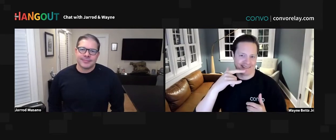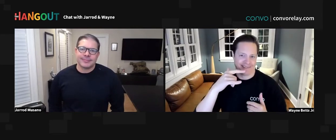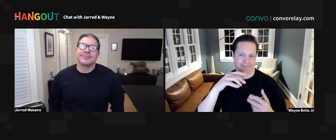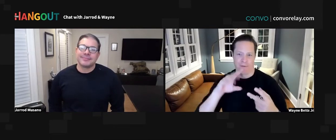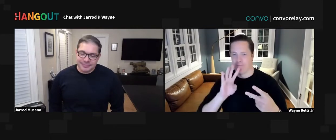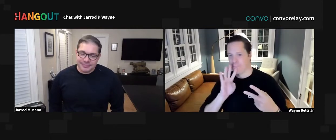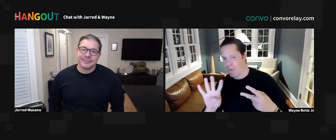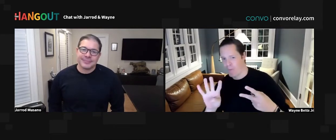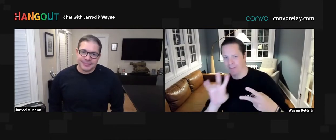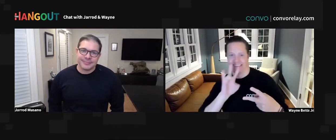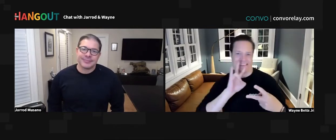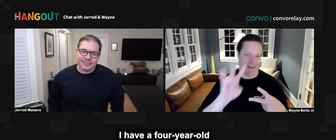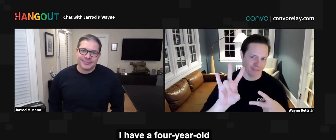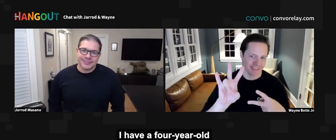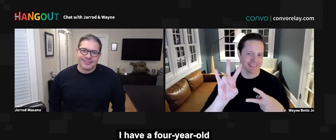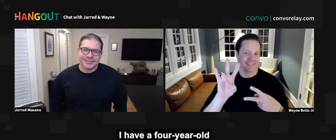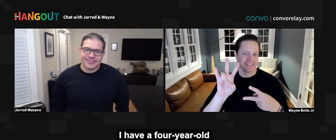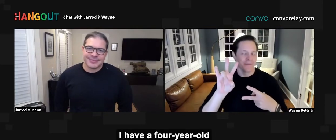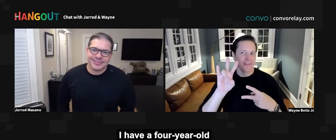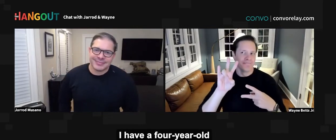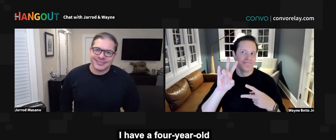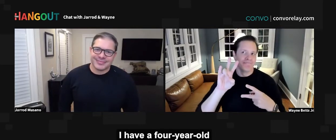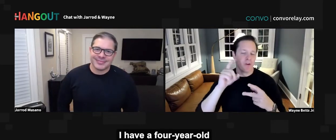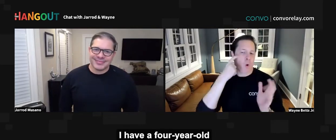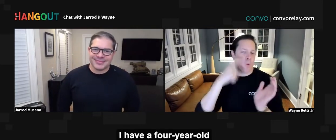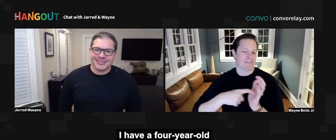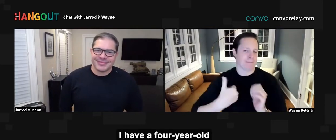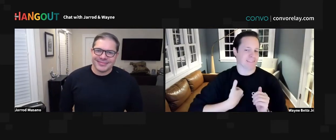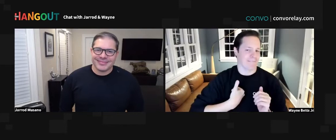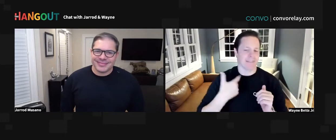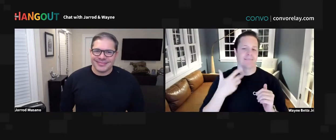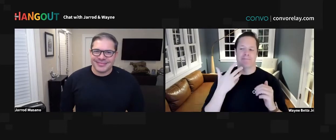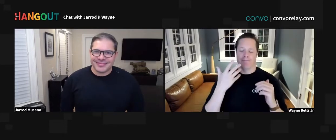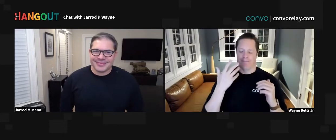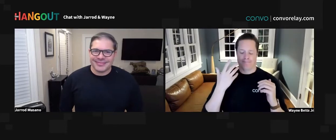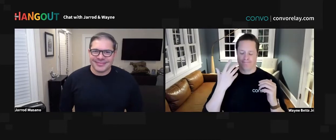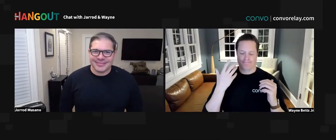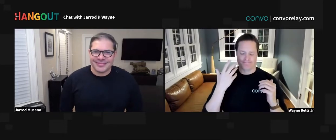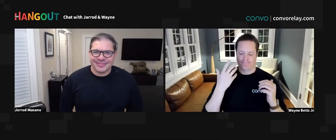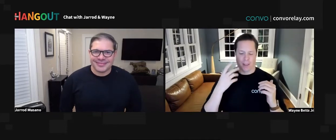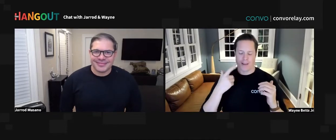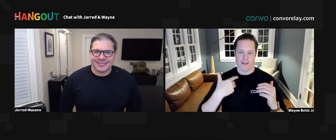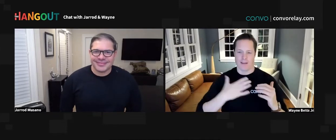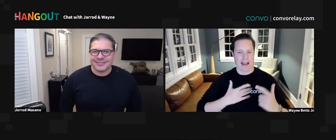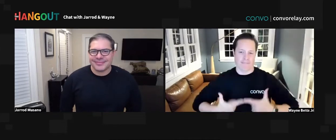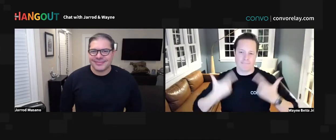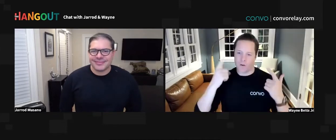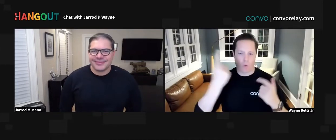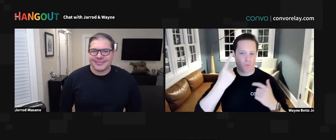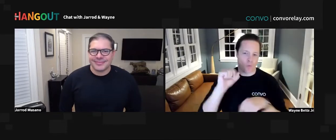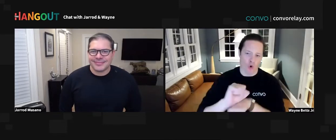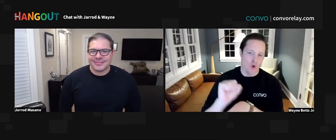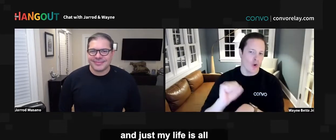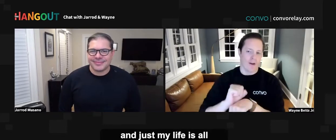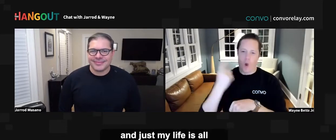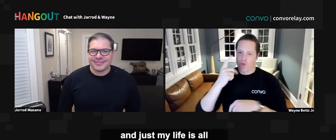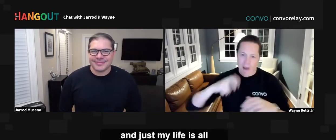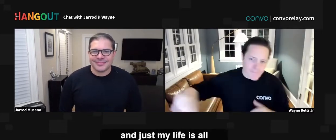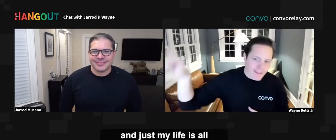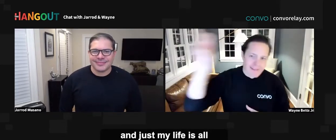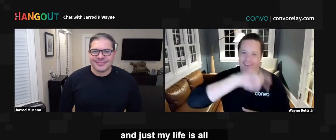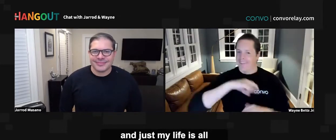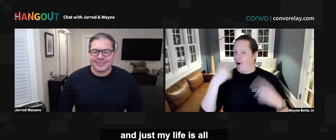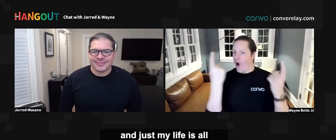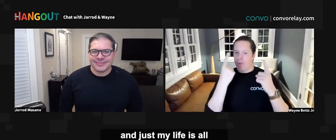I have personally, I have two kids. I have a 4-year-old and a 7-year-old. And I have to say, I find myself